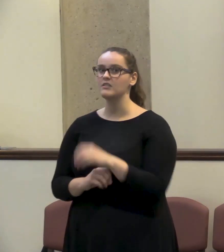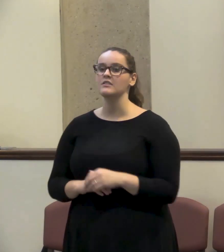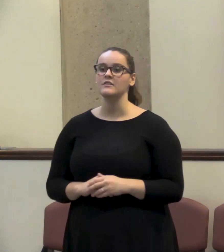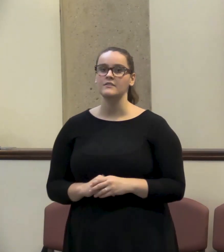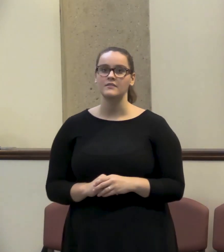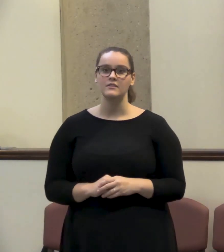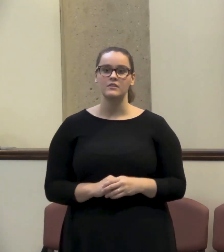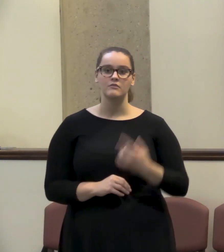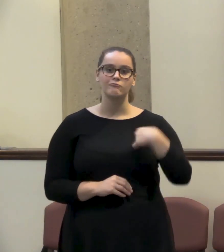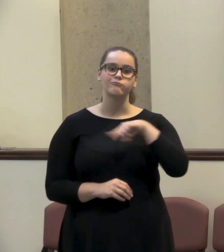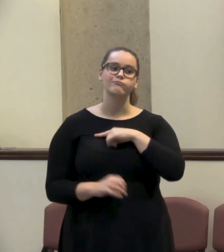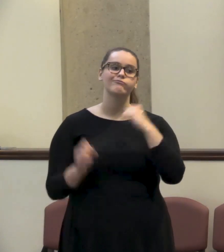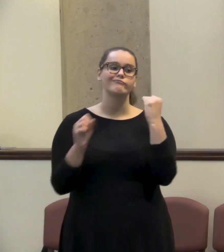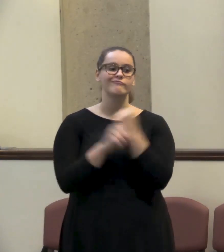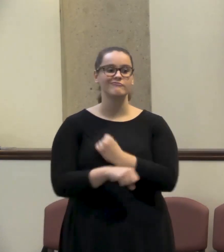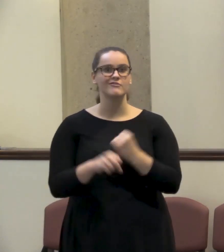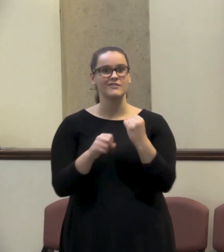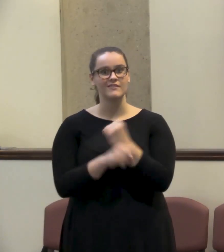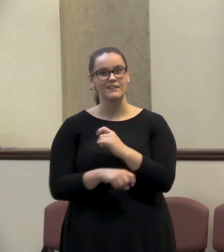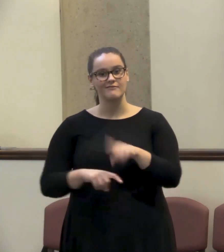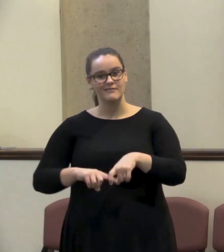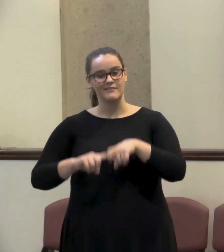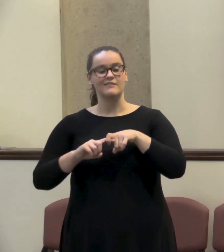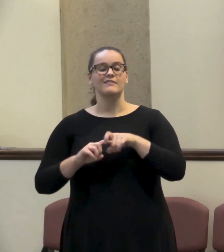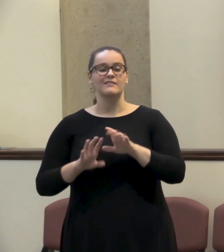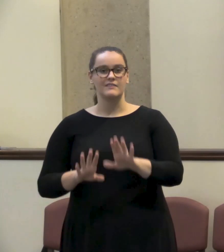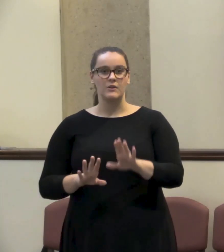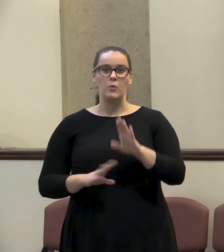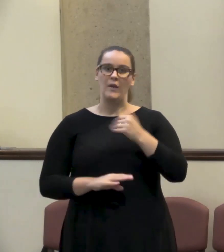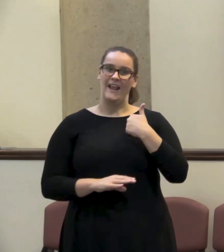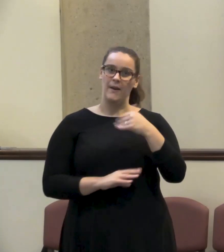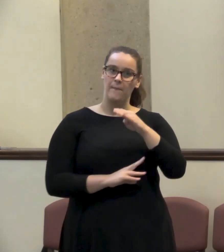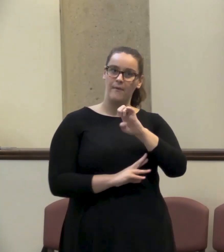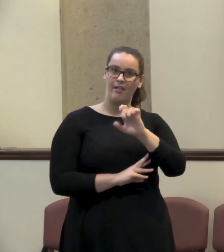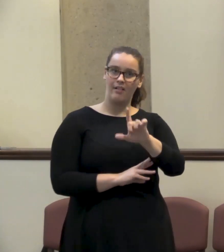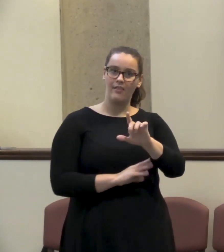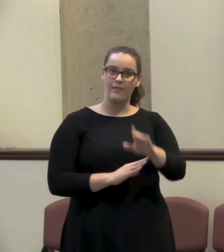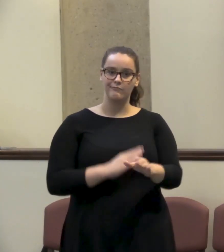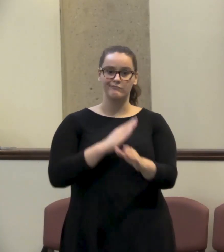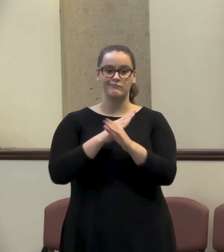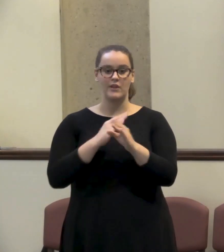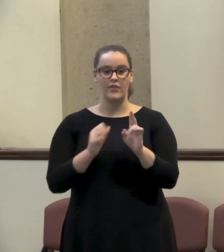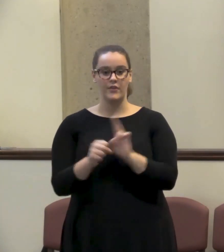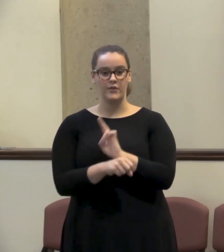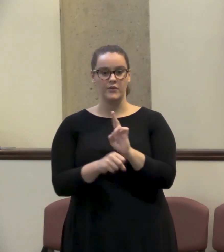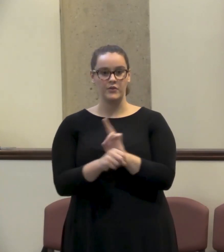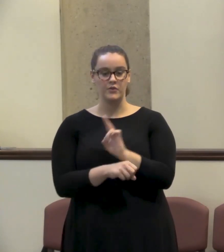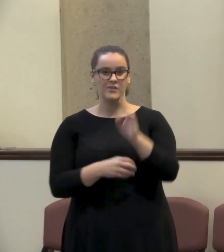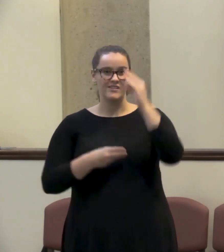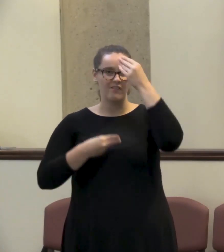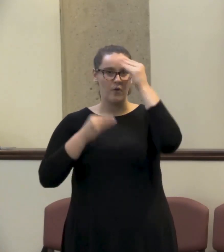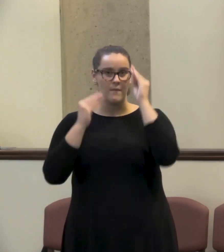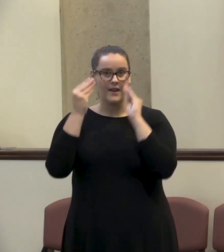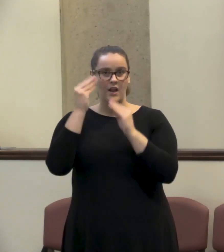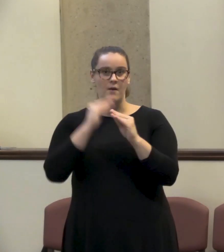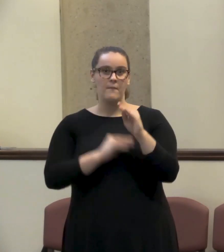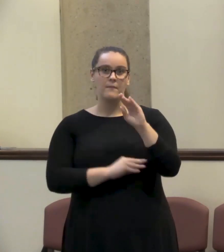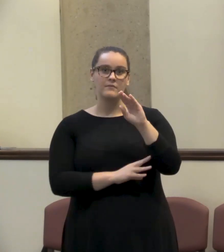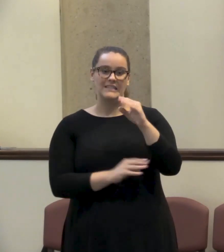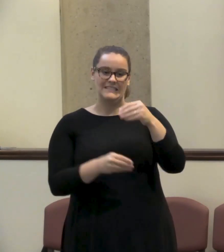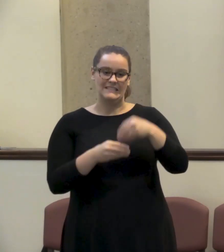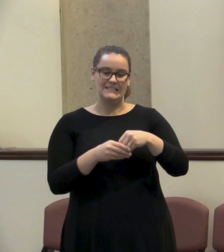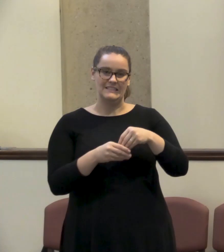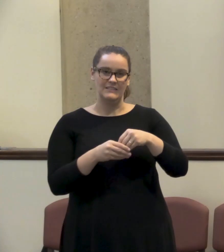were fighting in court to get this withheld. You know, we had this bill that would prevent the cosmetic use of